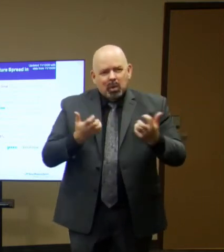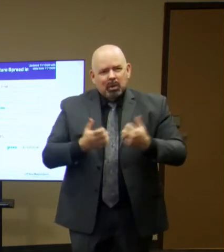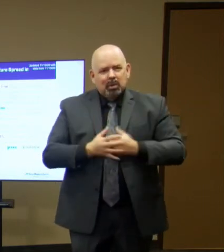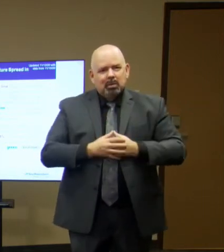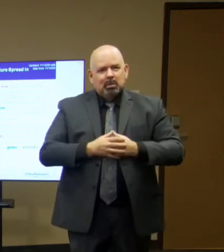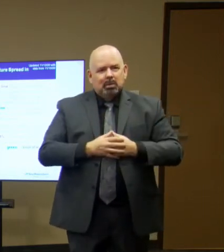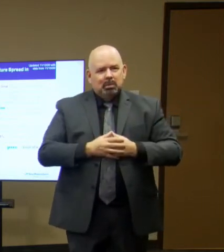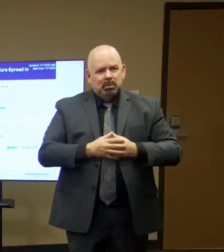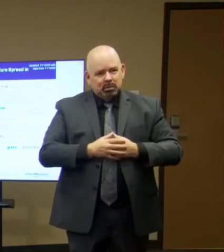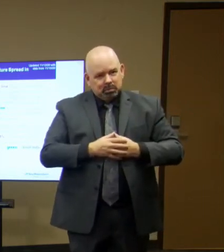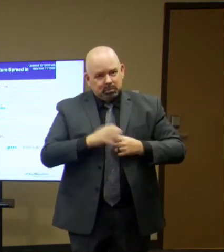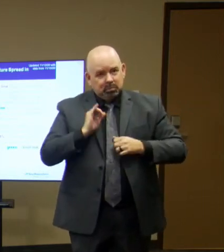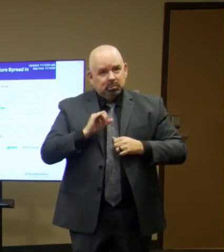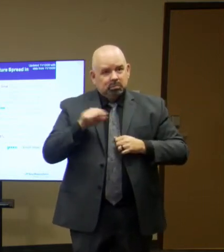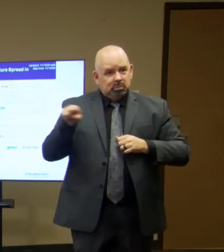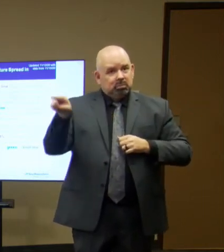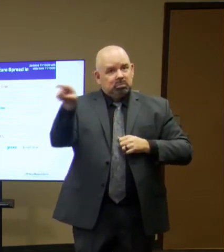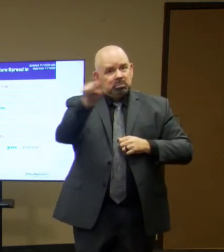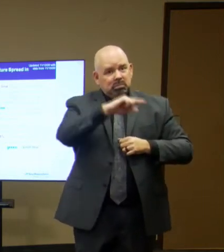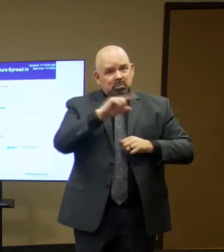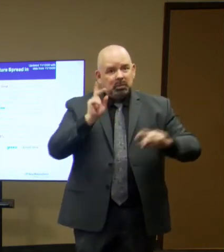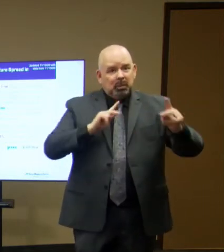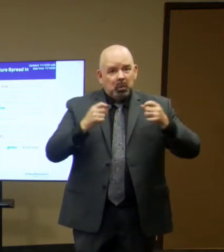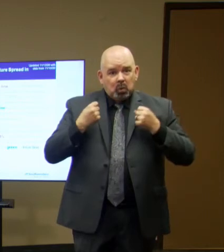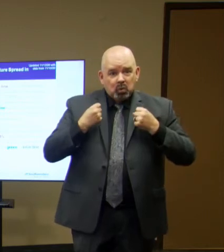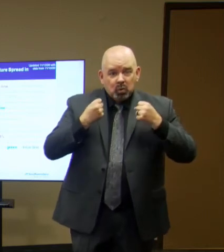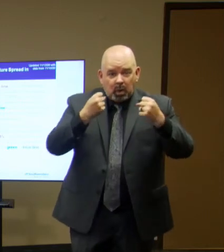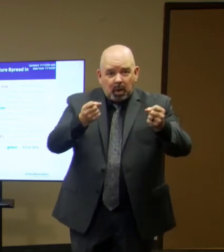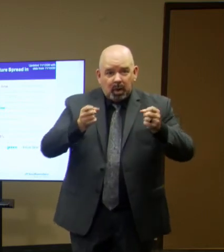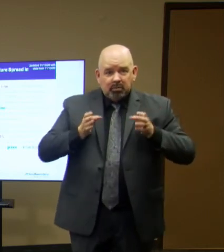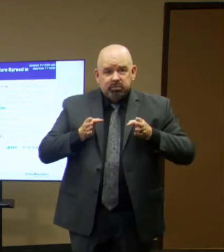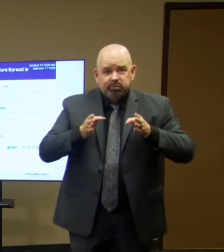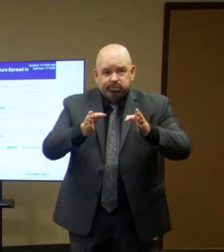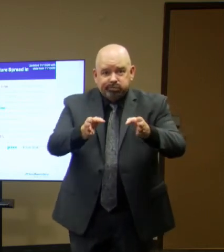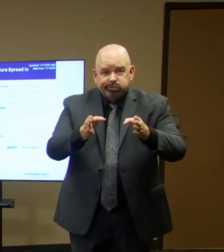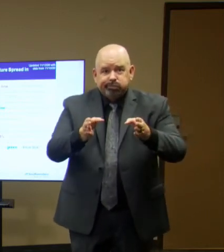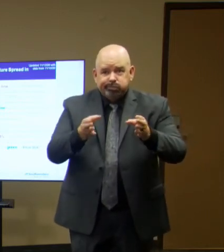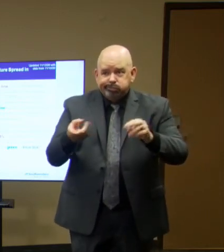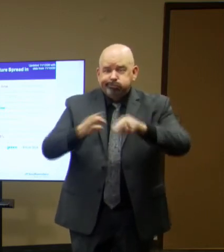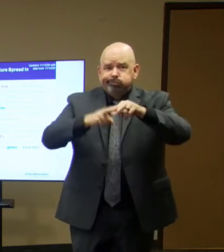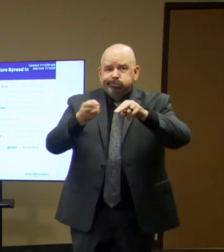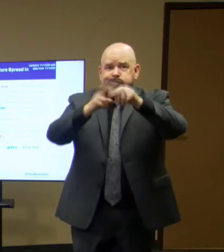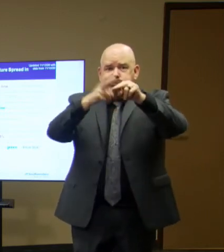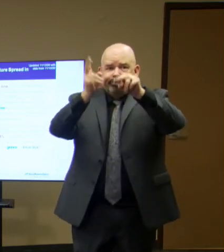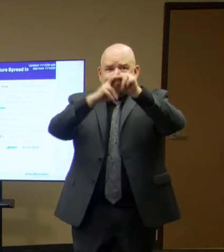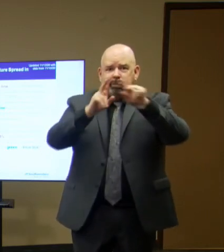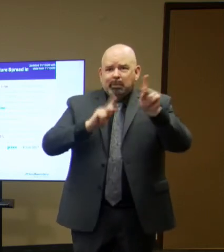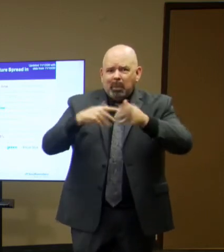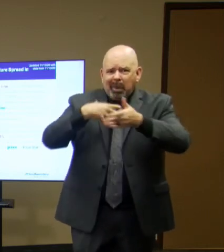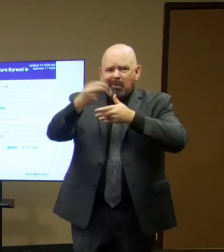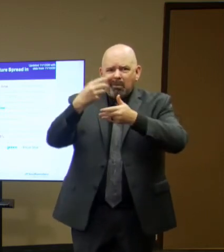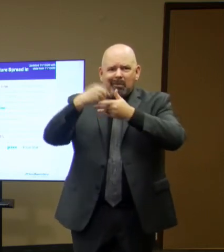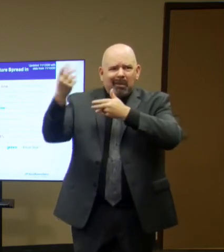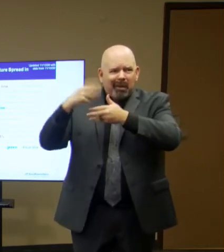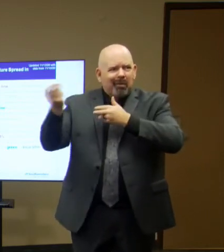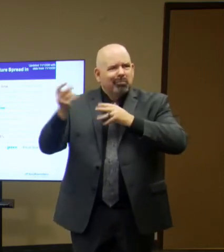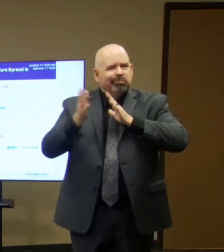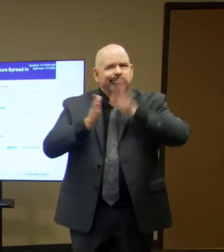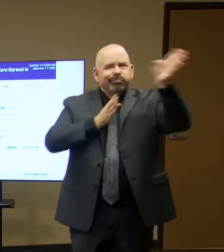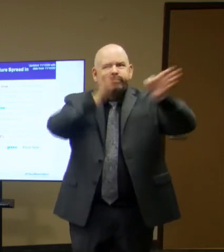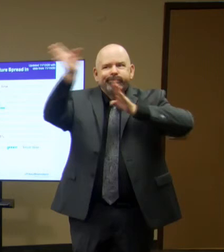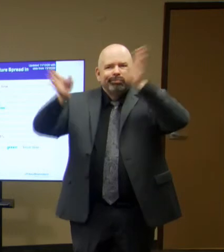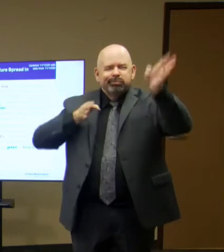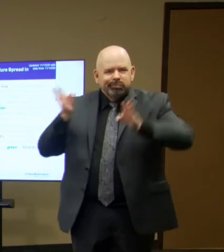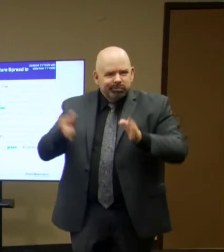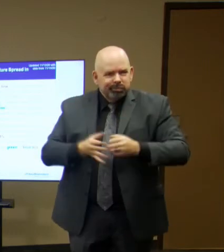road. There are a lot more people with COVID fatigue that are doing, you know, more stuff outside the home, and you're seeing it in